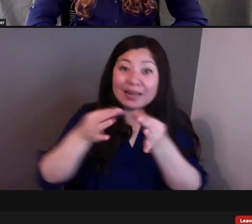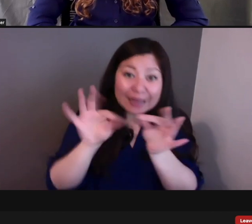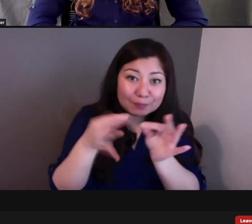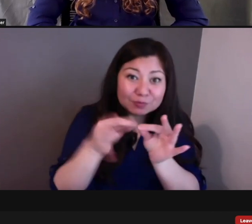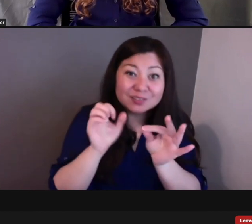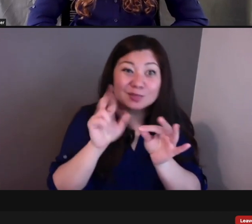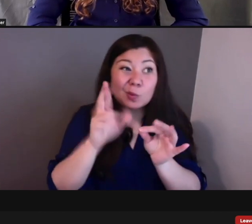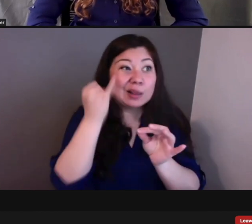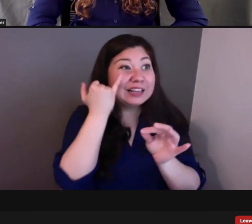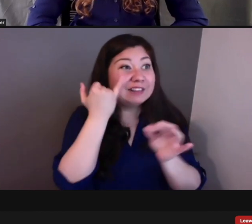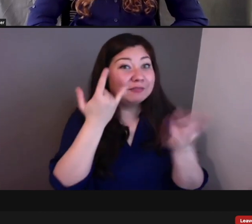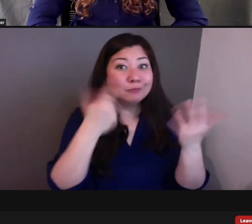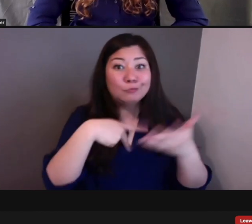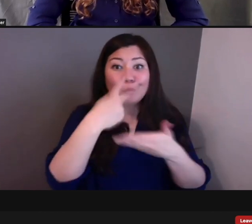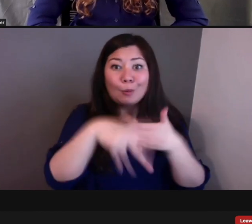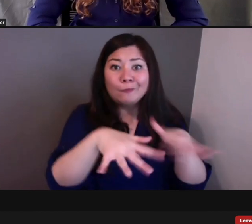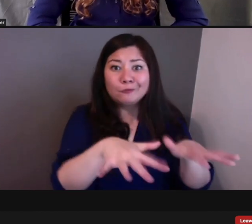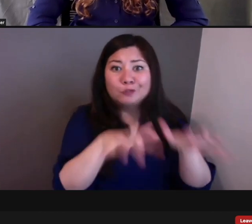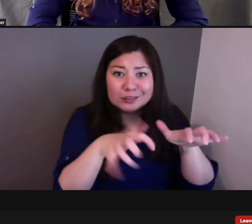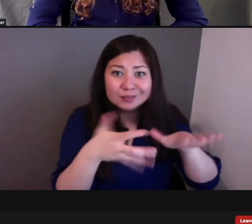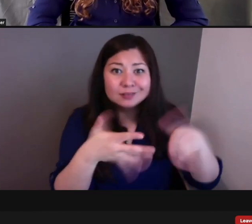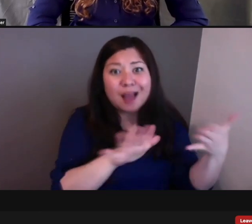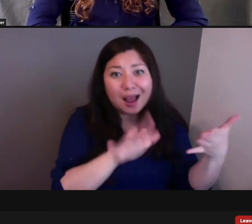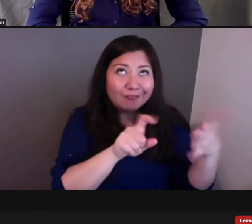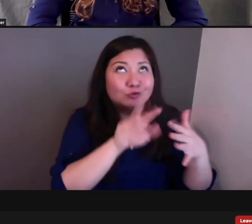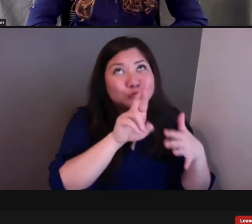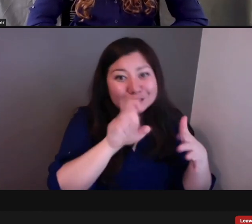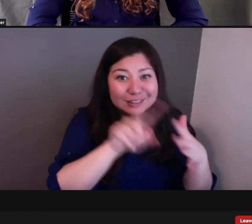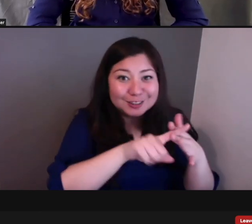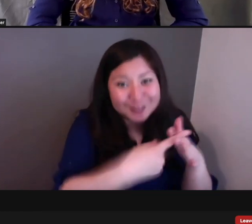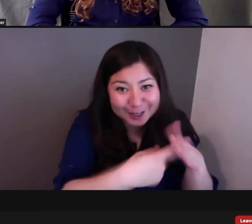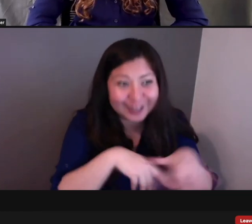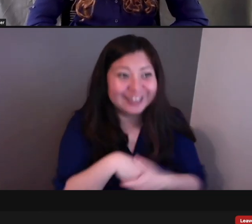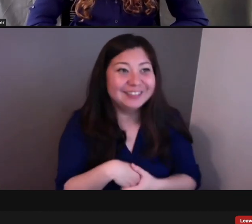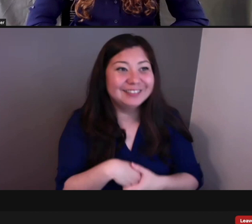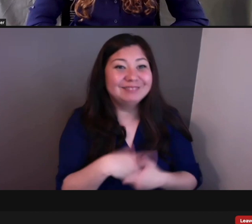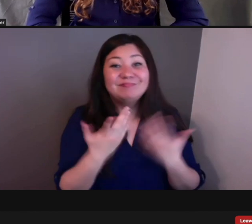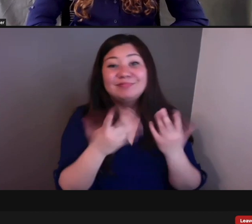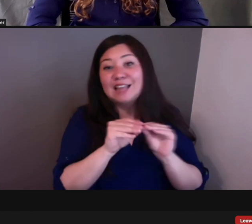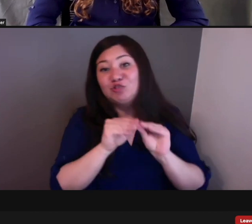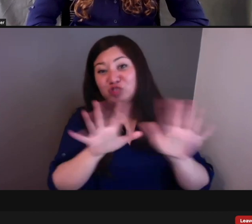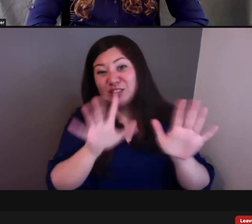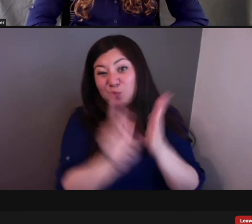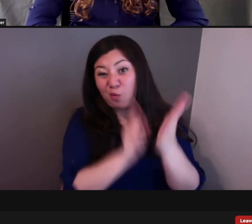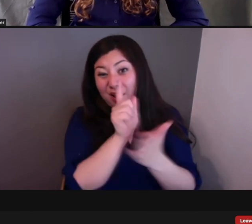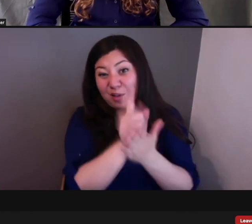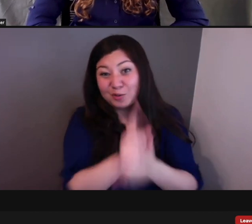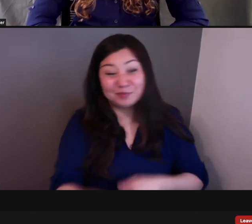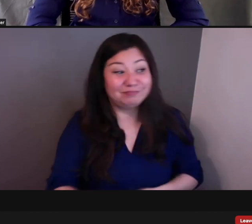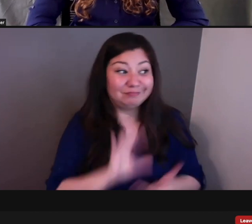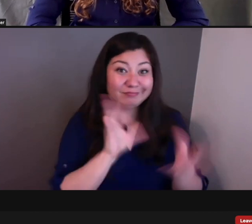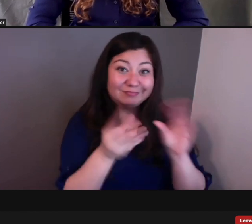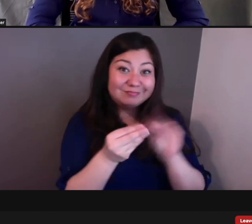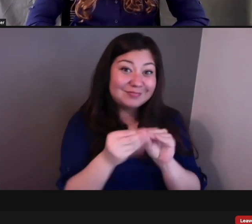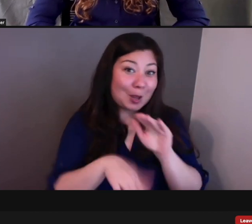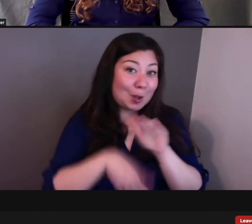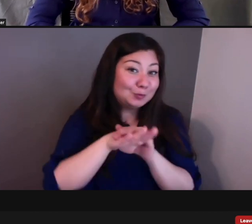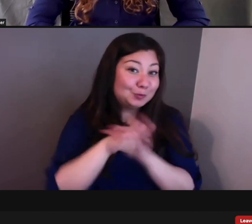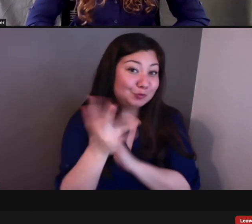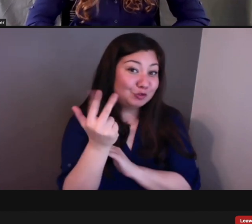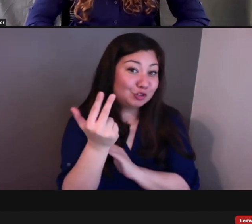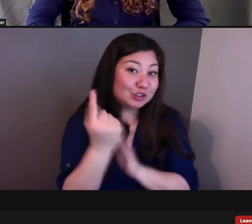longer. 15 minutes to think about a topic, and 1 to 3 hours for research, 1 to 2 hours writing a